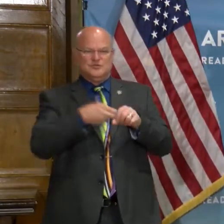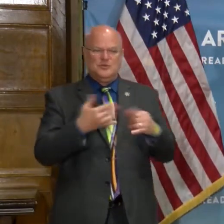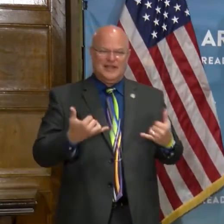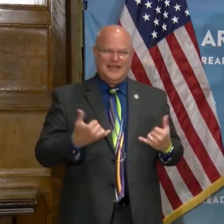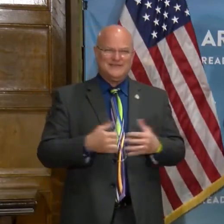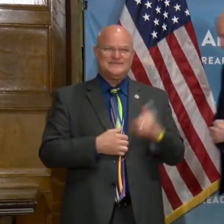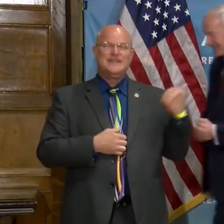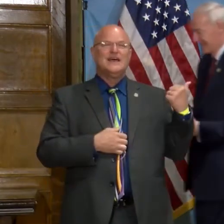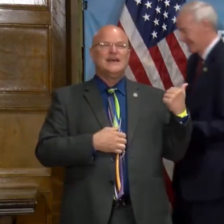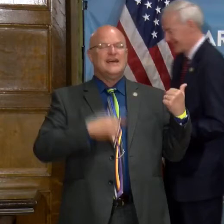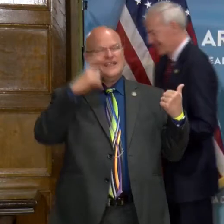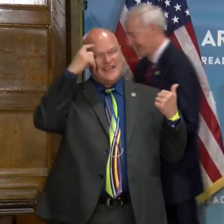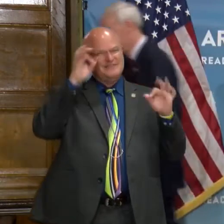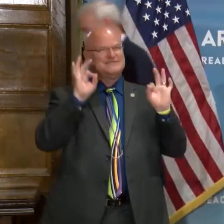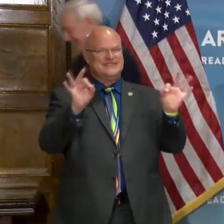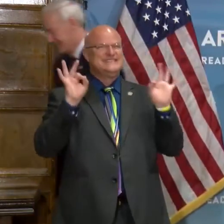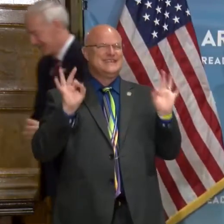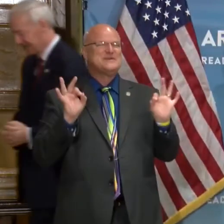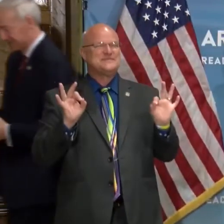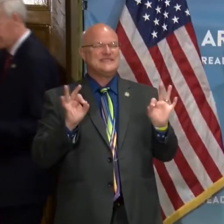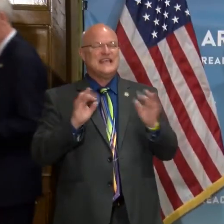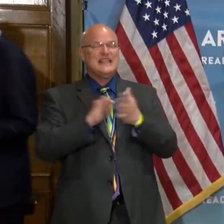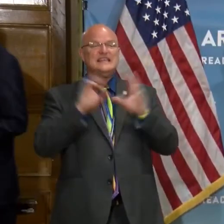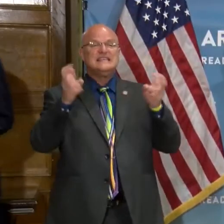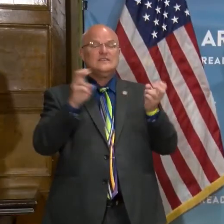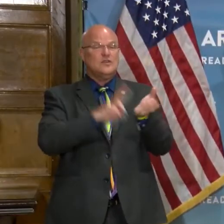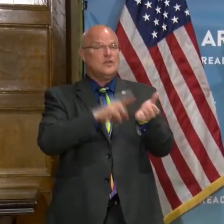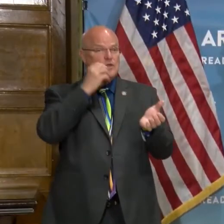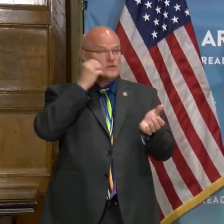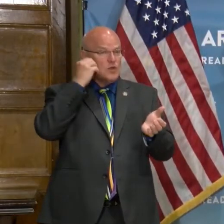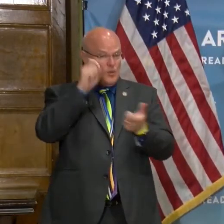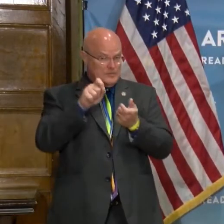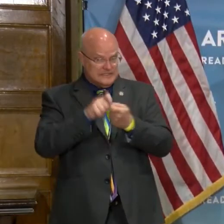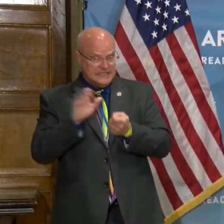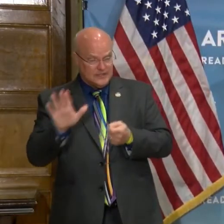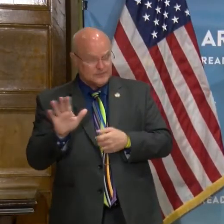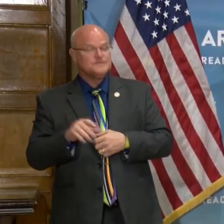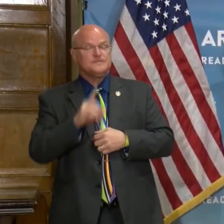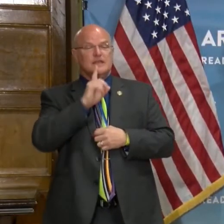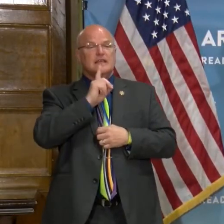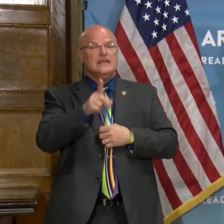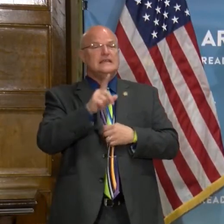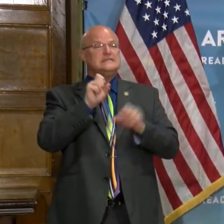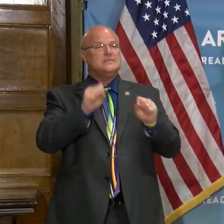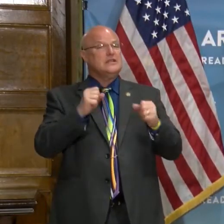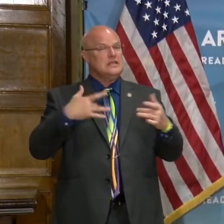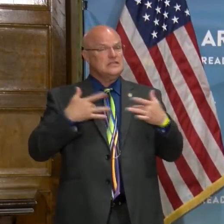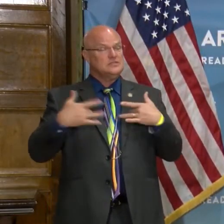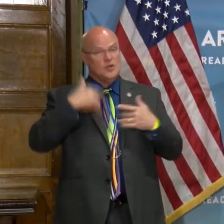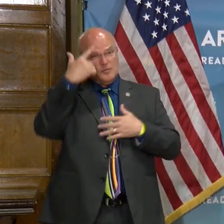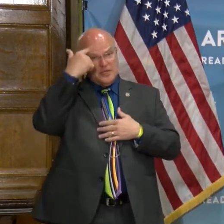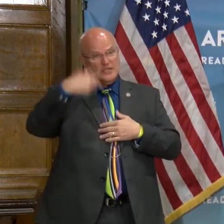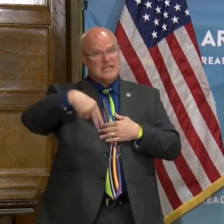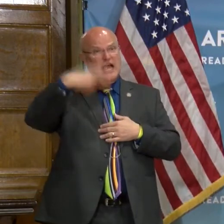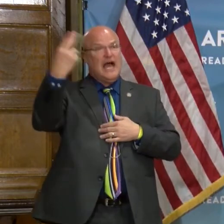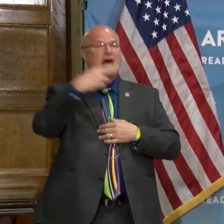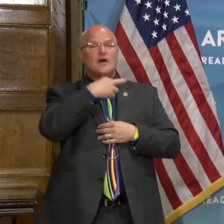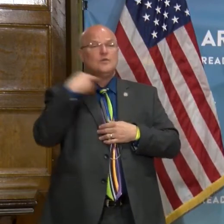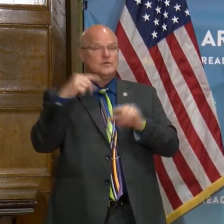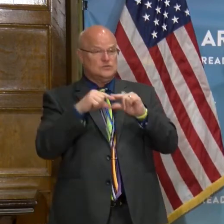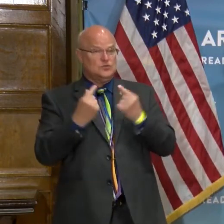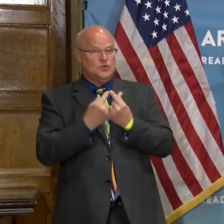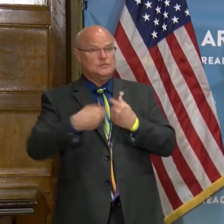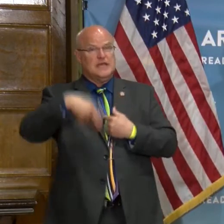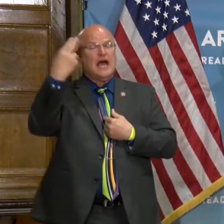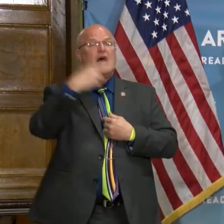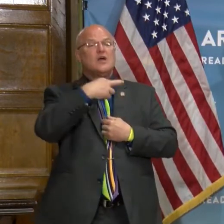Now, the governor's doing a very good job with that. This issue of nursing homes in particular is a particular concern because these are high-risk groups in